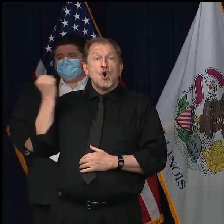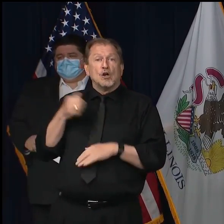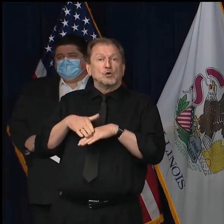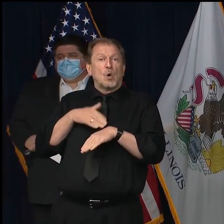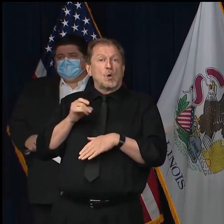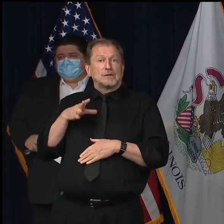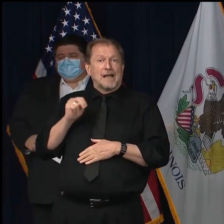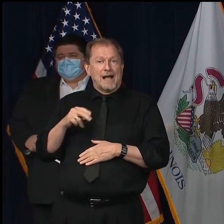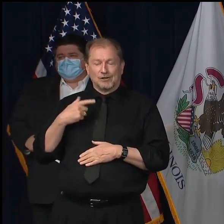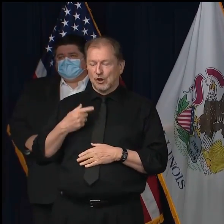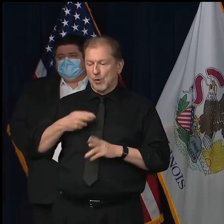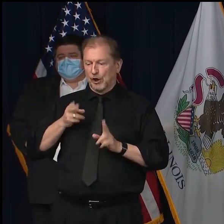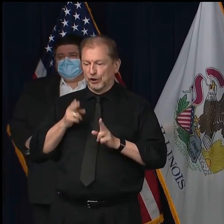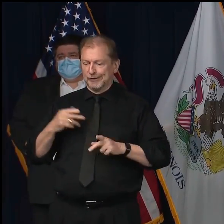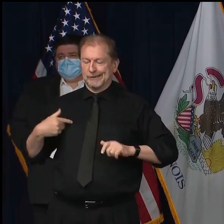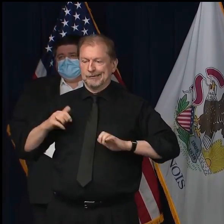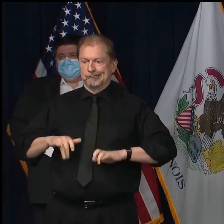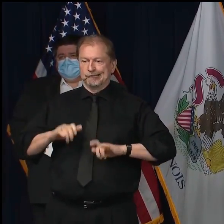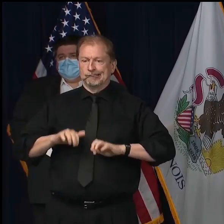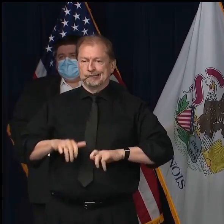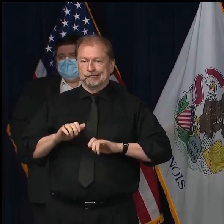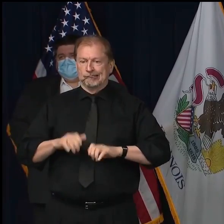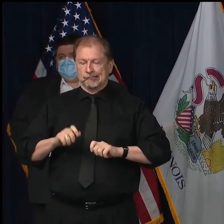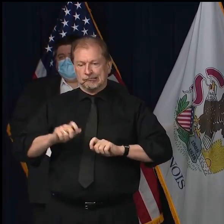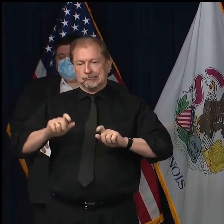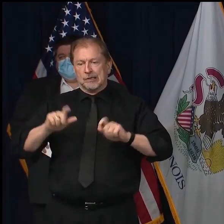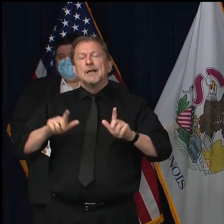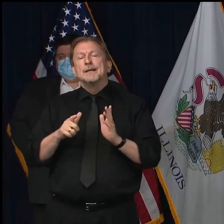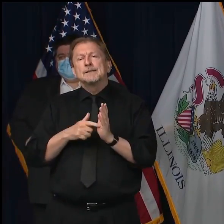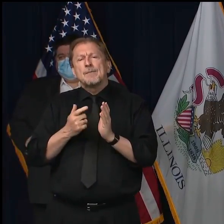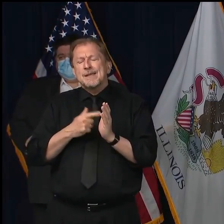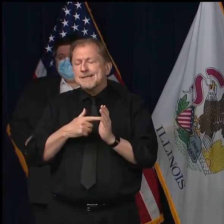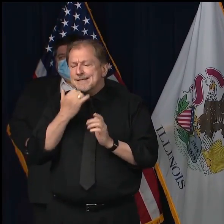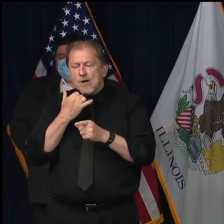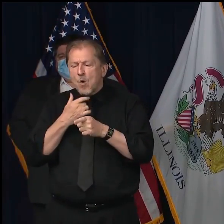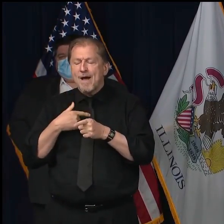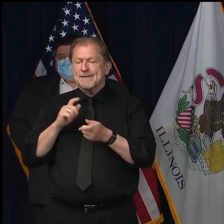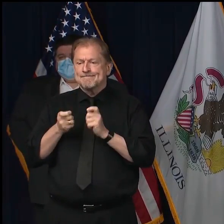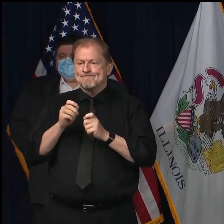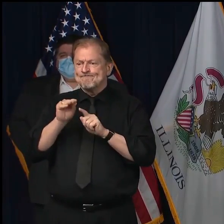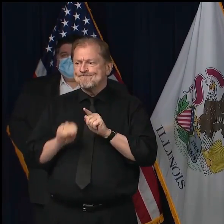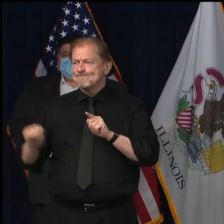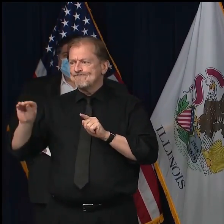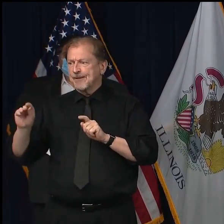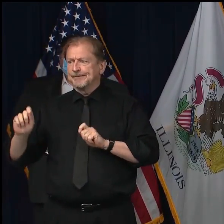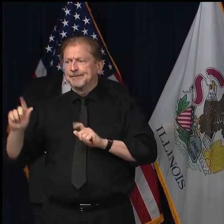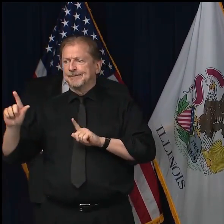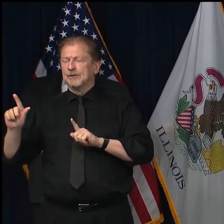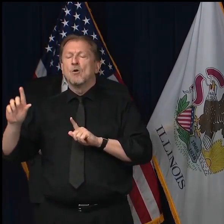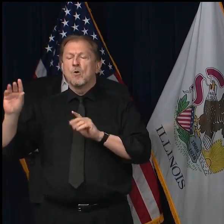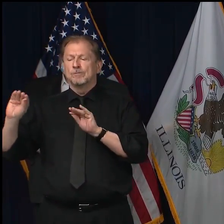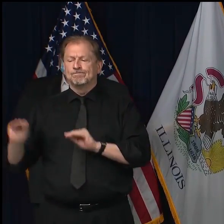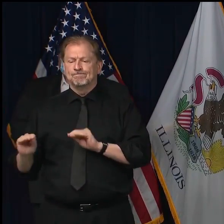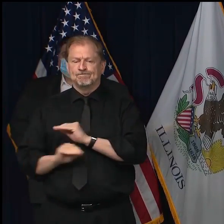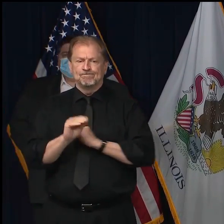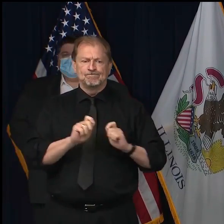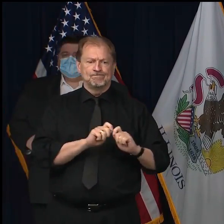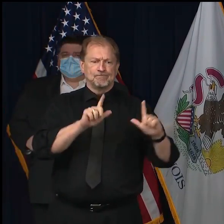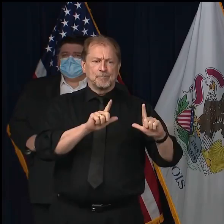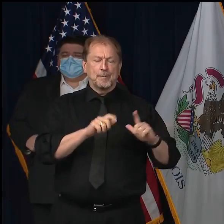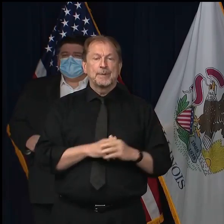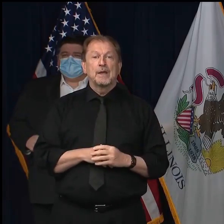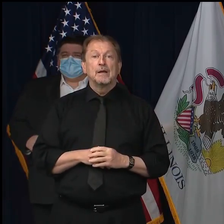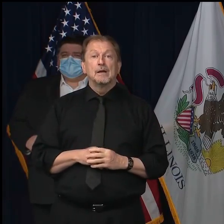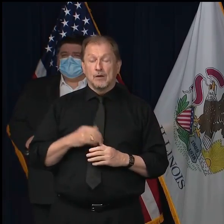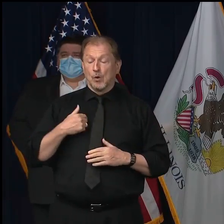not able to do all of that work. So as we move forward with Restore Illinois, we will provide you with this timely data